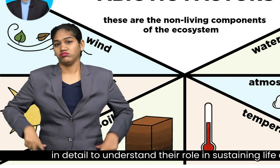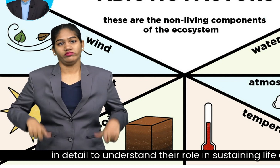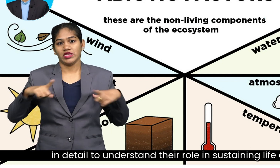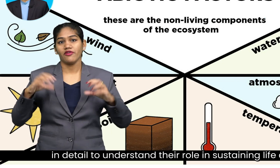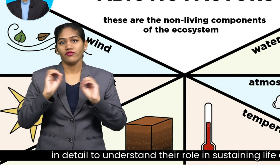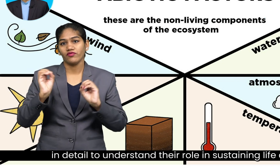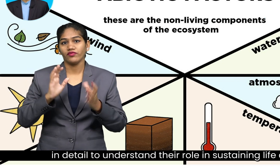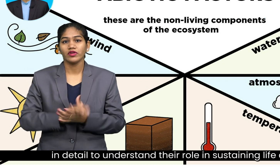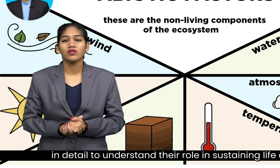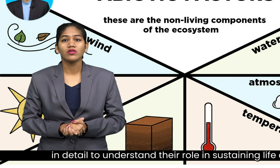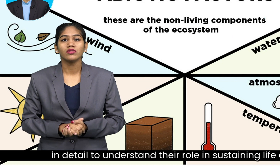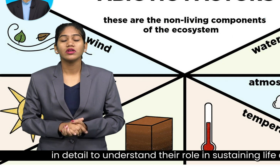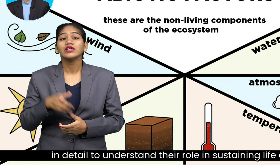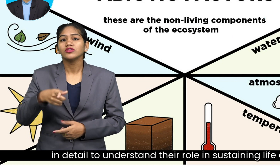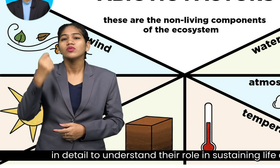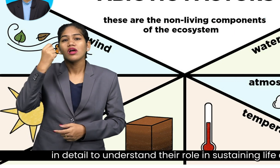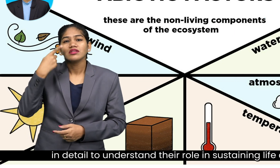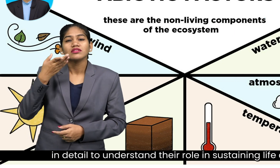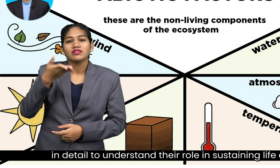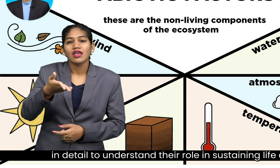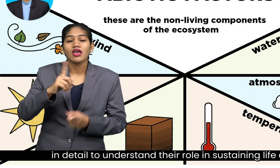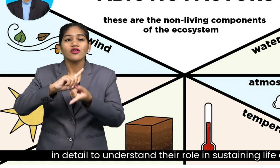in sustaining life on Earth.